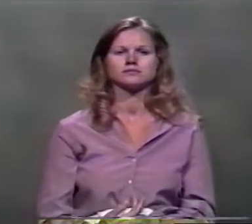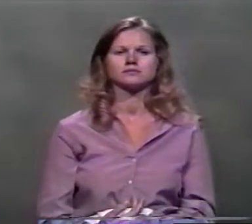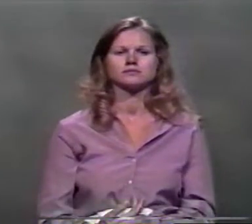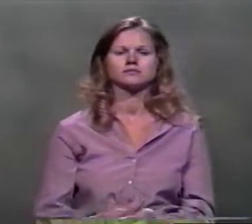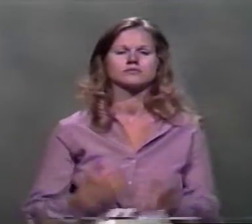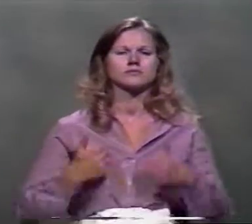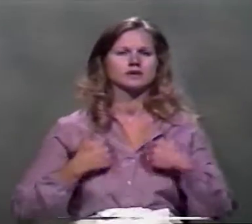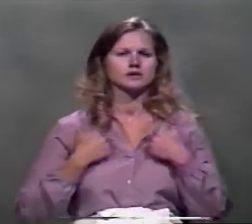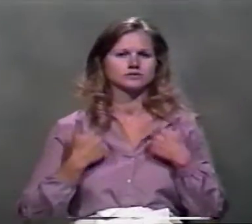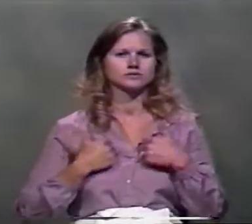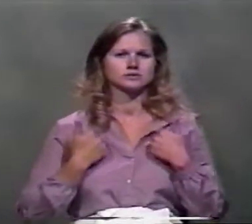Address.